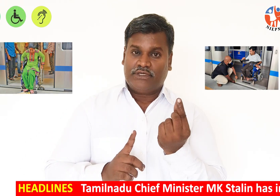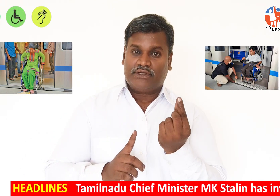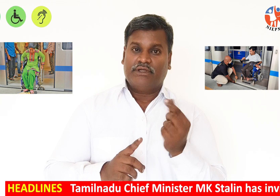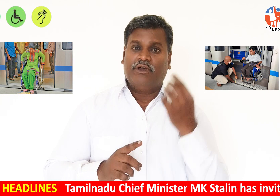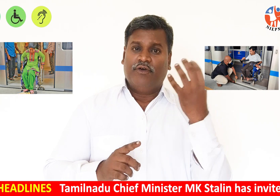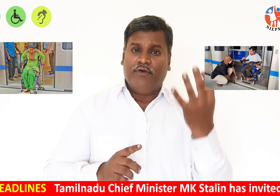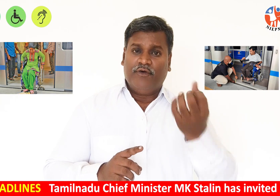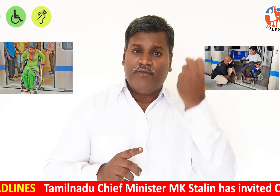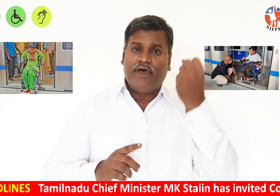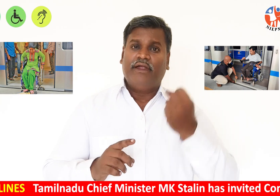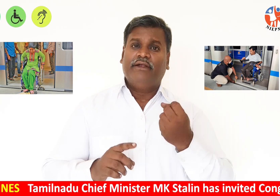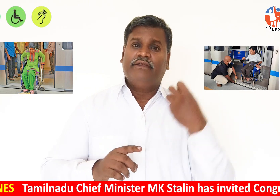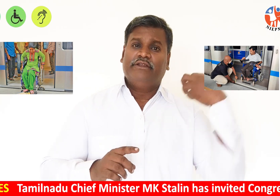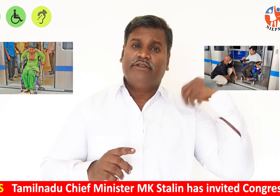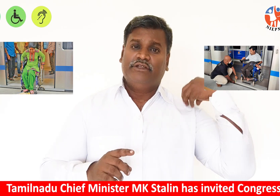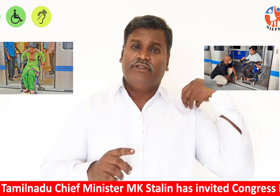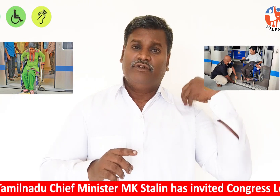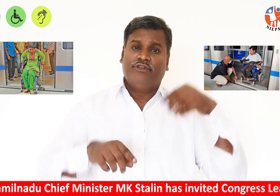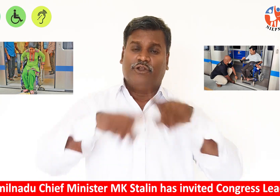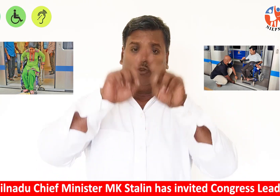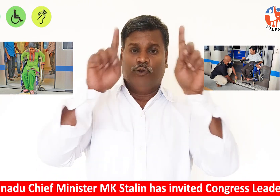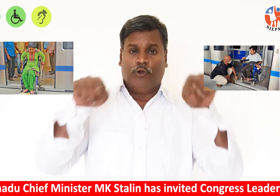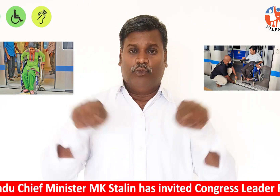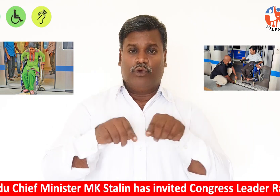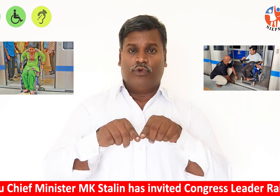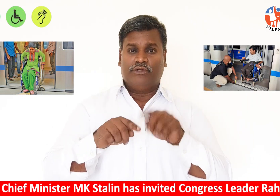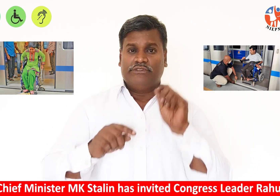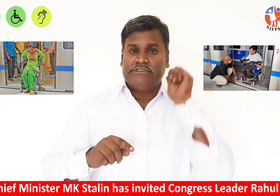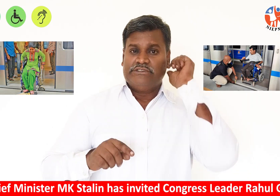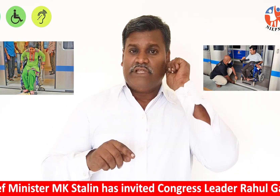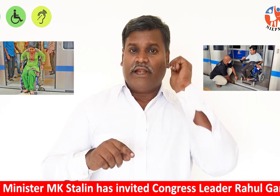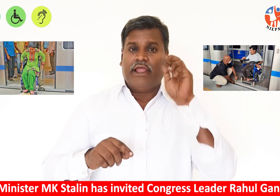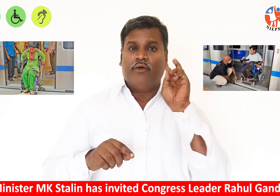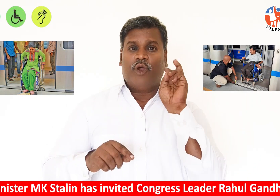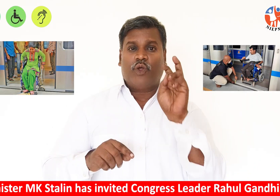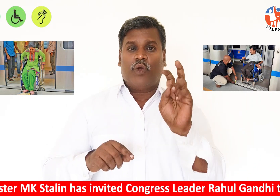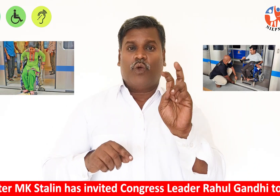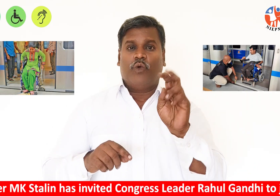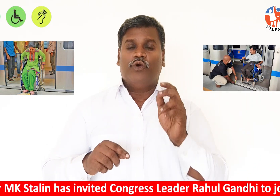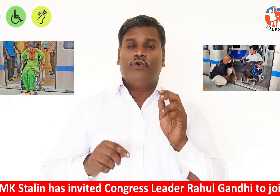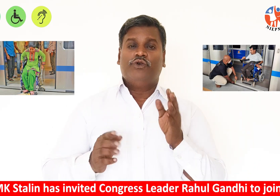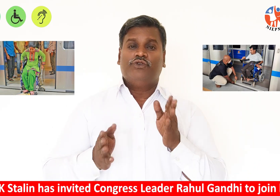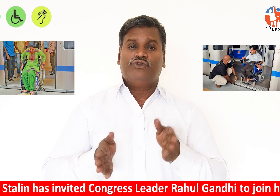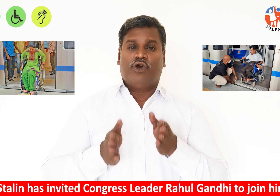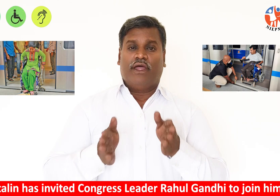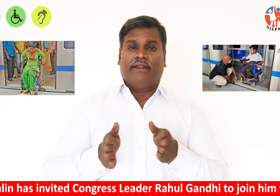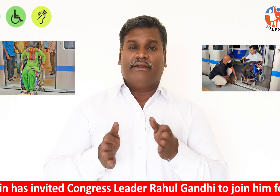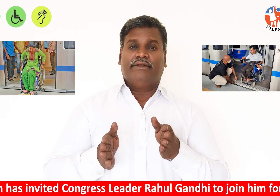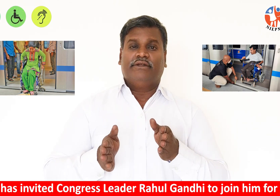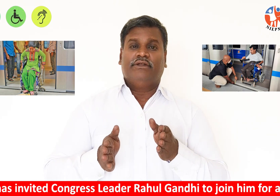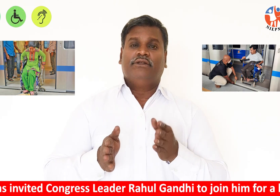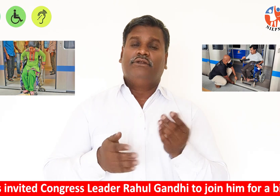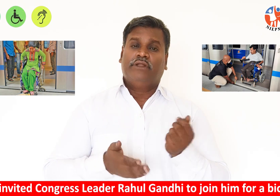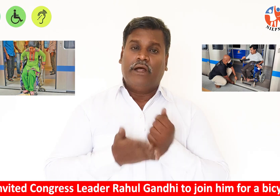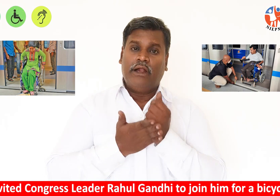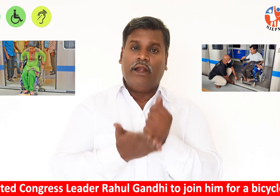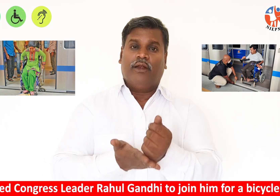gap between the train and the platform, says Disability Rights Alliance, and they requested Alstom